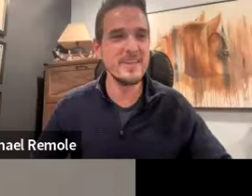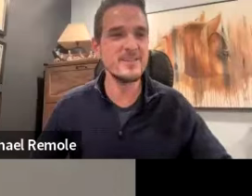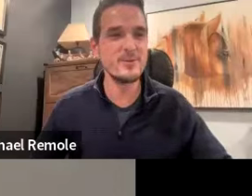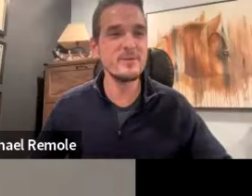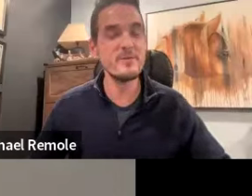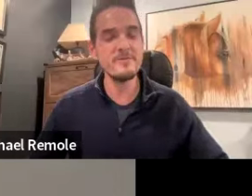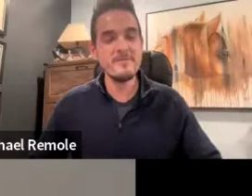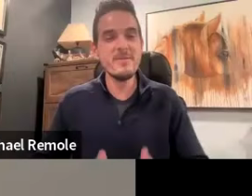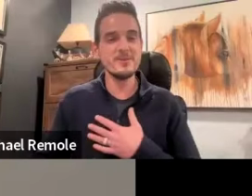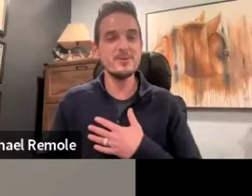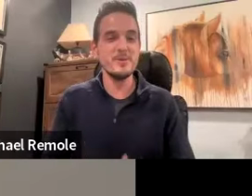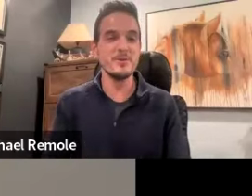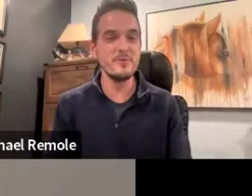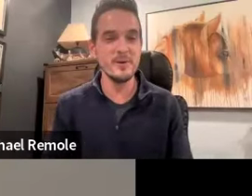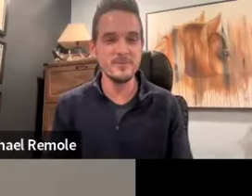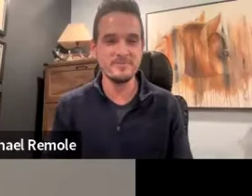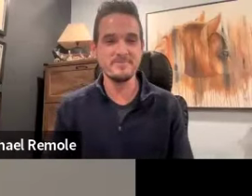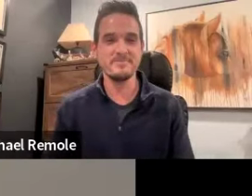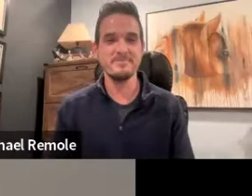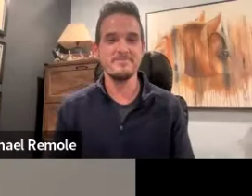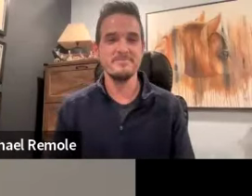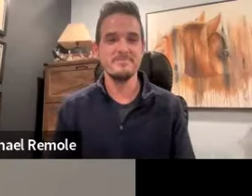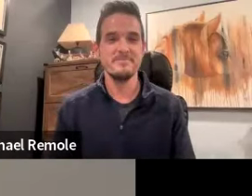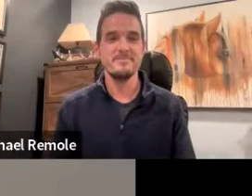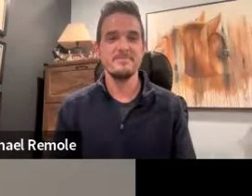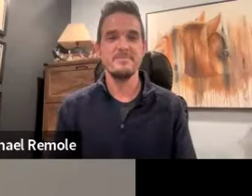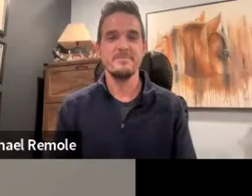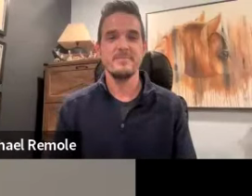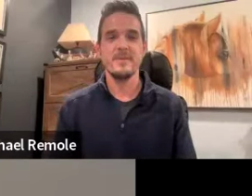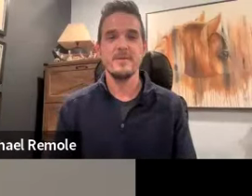Now, 3 things you can, excuse me, you can feel.